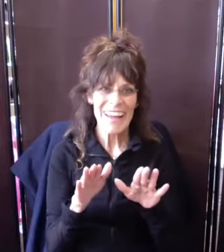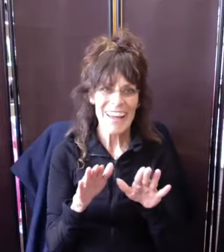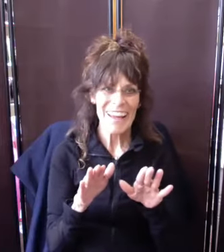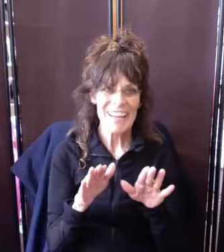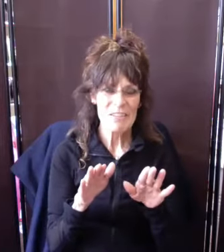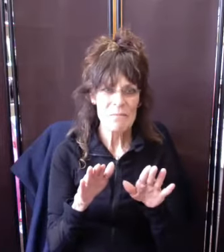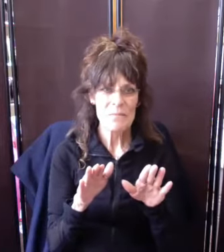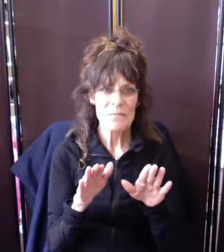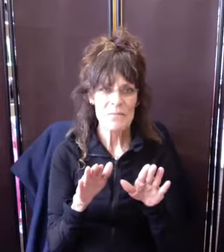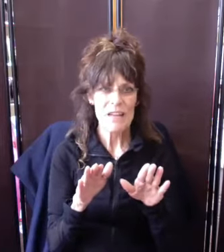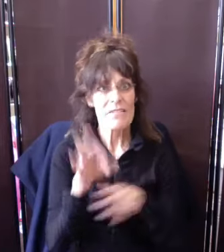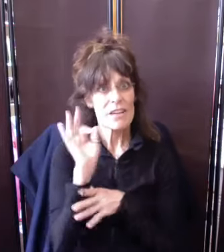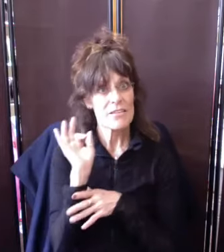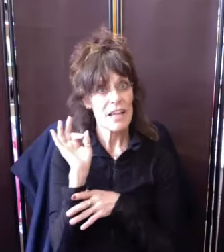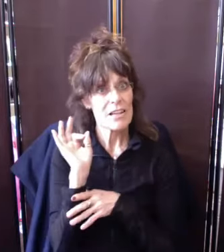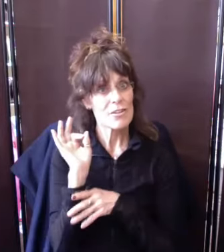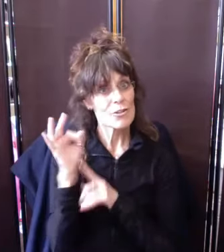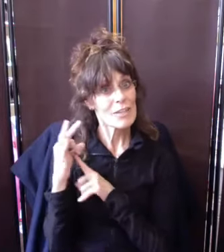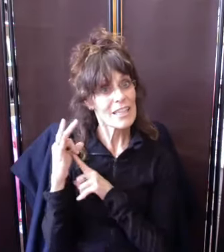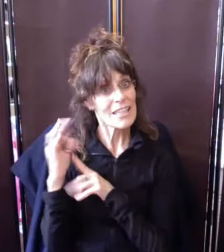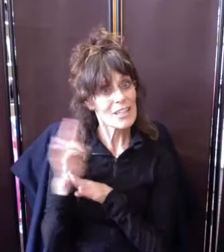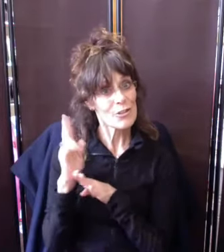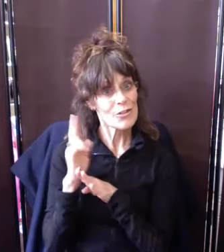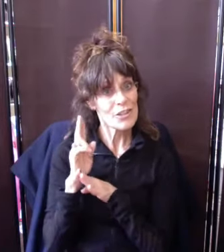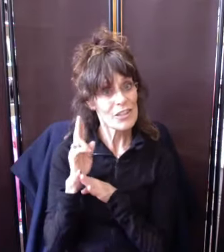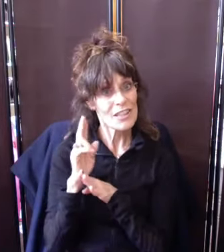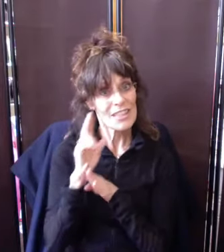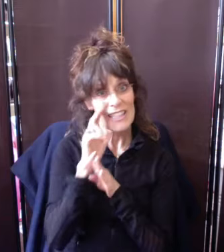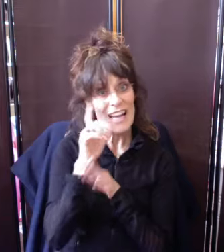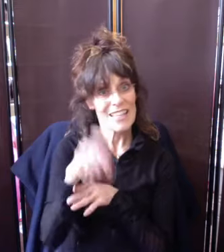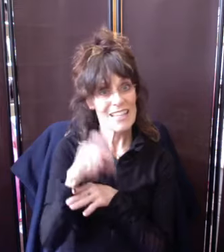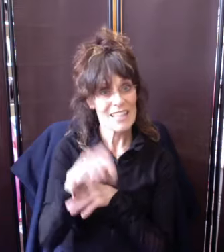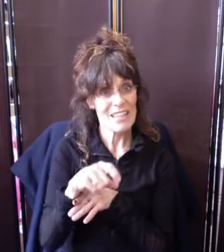that being uniquely useful is not necessarily nauseating.